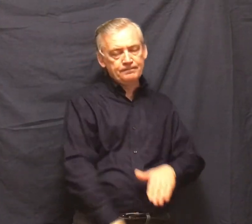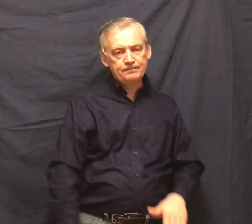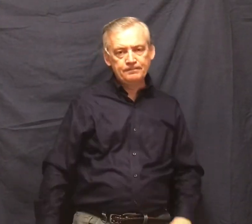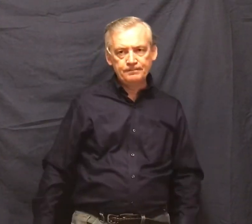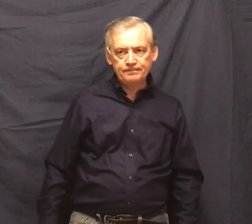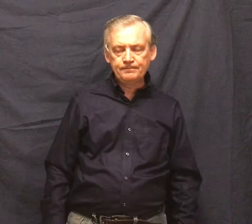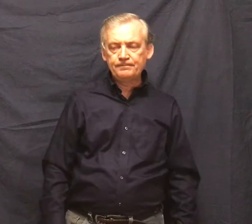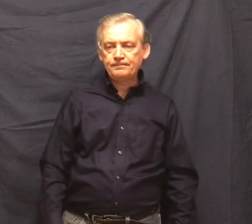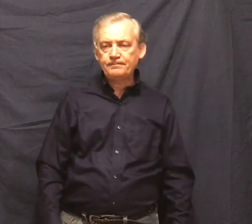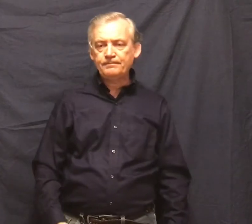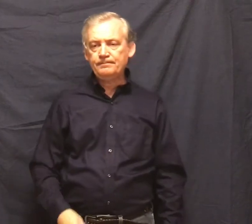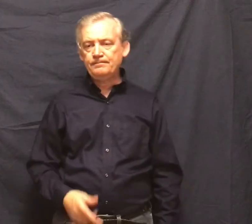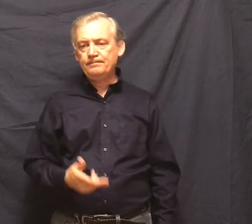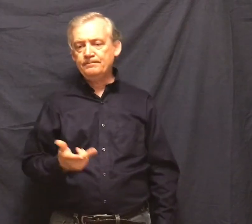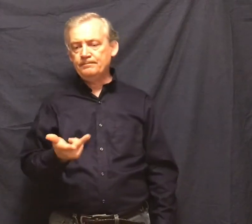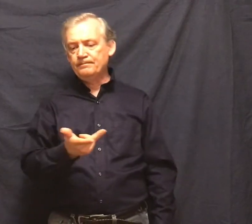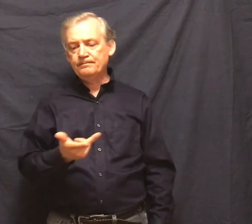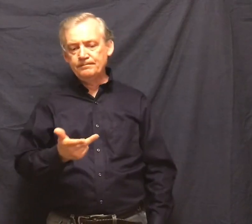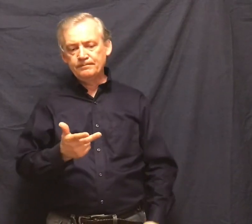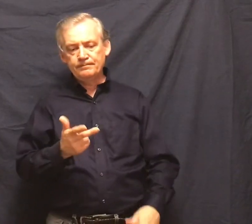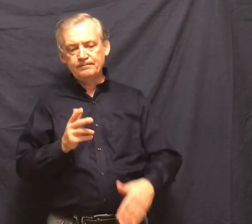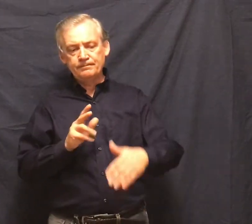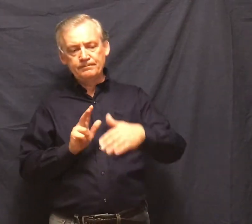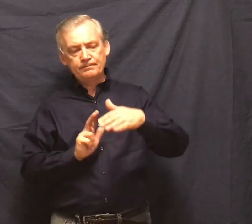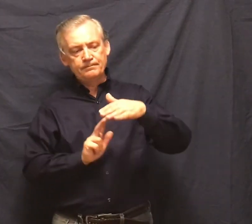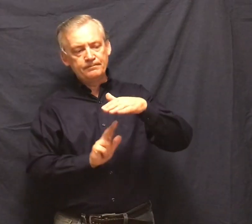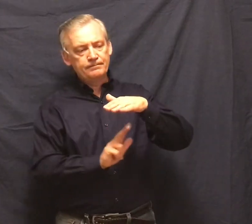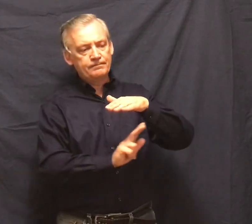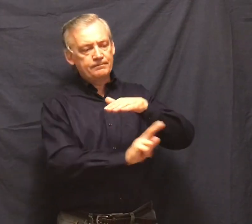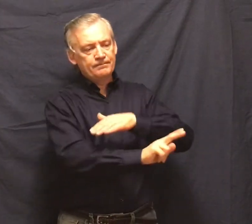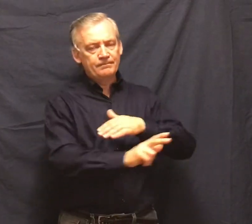As they went through the barn, the horses snorted and the halter chains rattled.